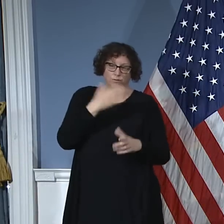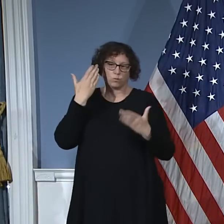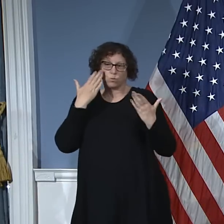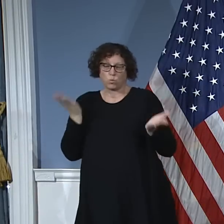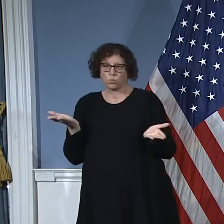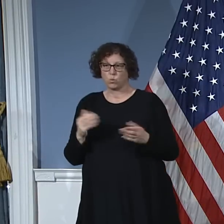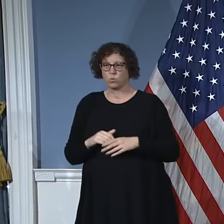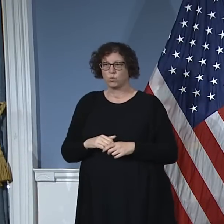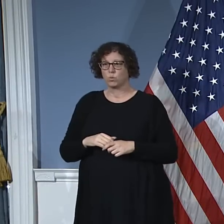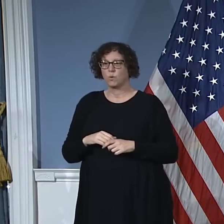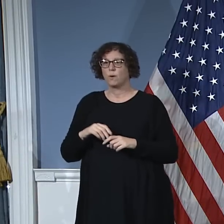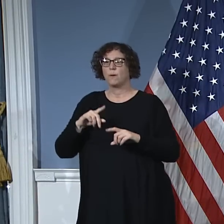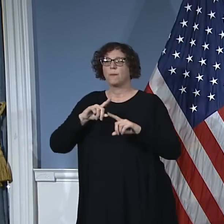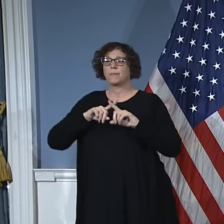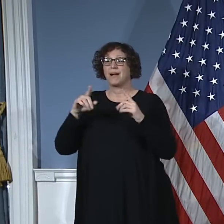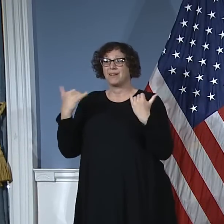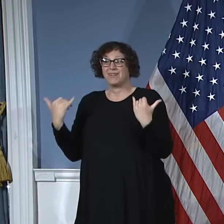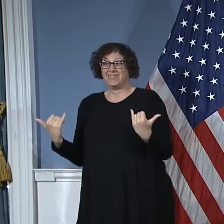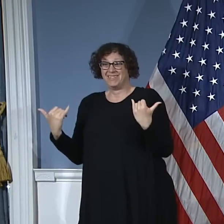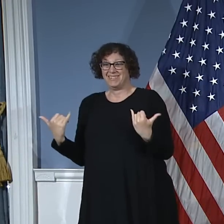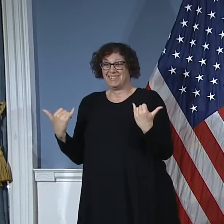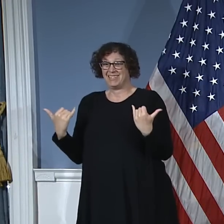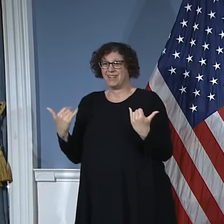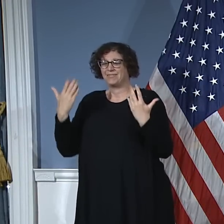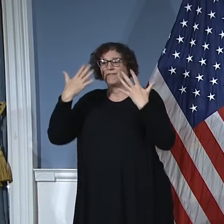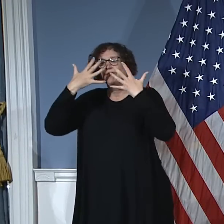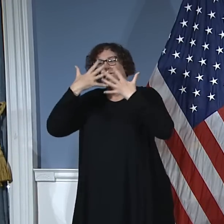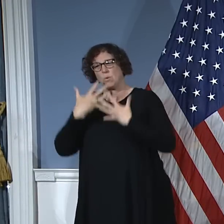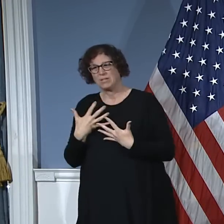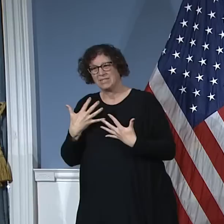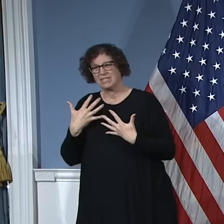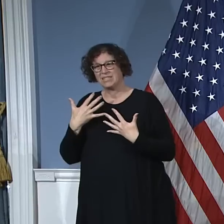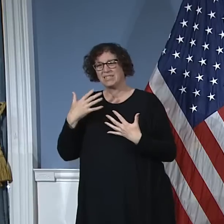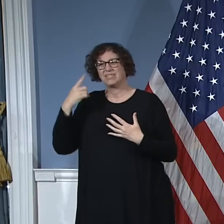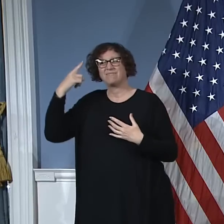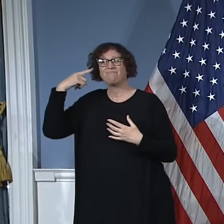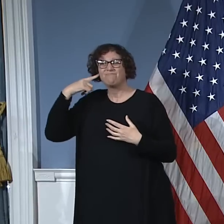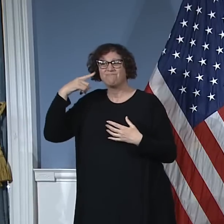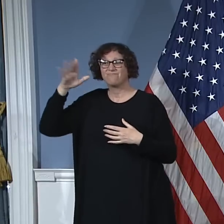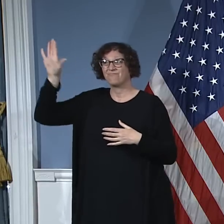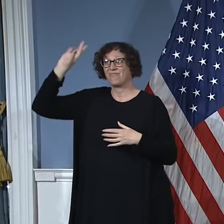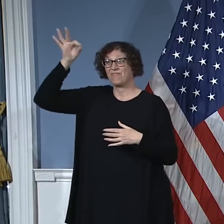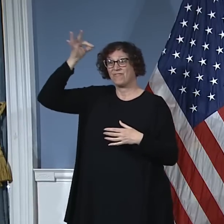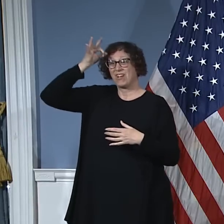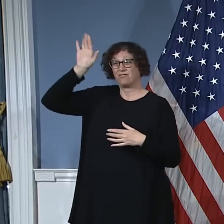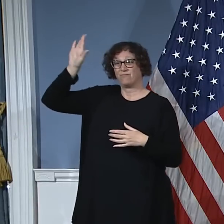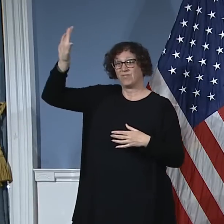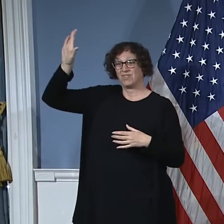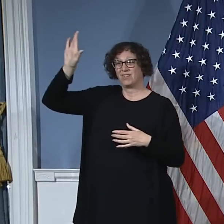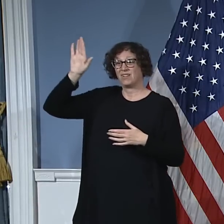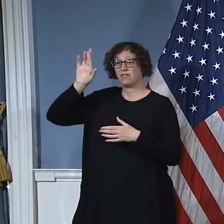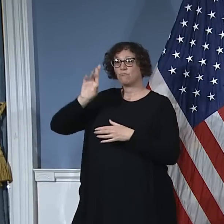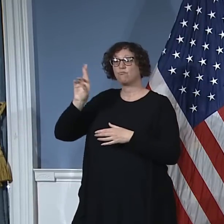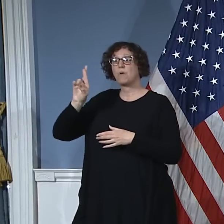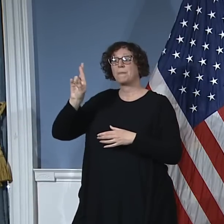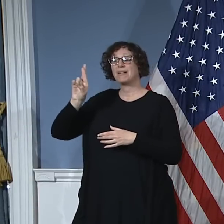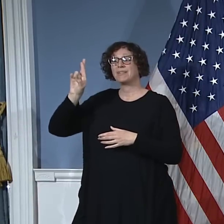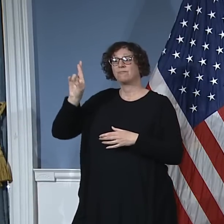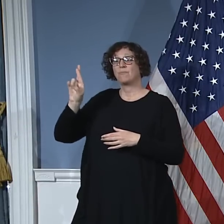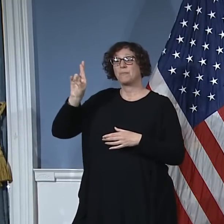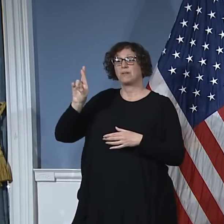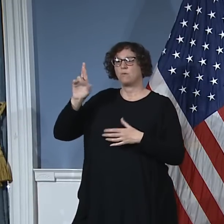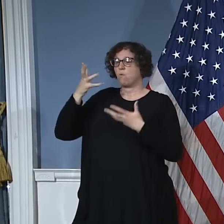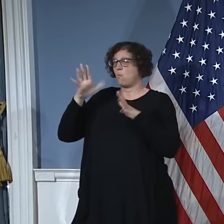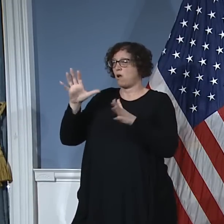direct support for cities, states, and counties, which makes no sense in the middle of the biggest national crisis since the Great Depression, and that's going to hurt red states and blue